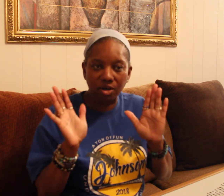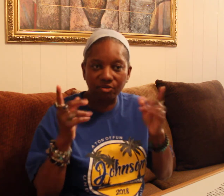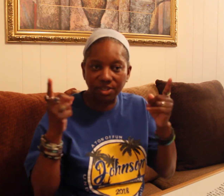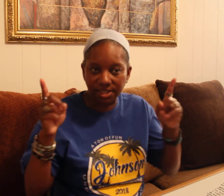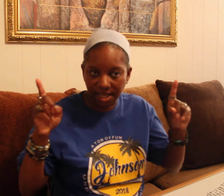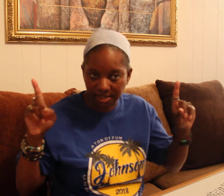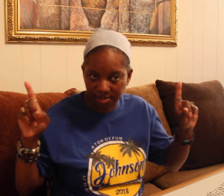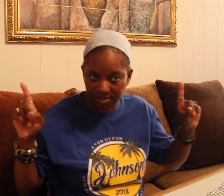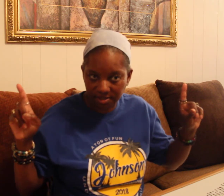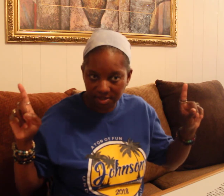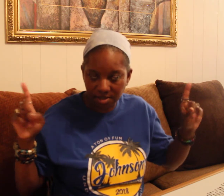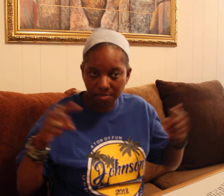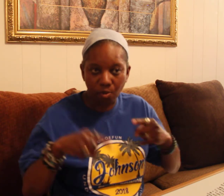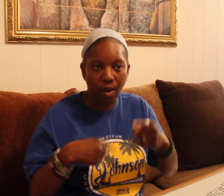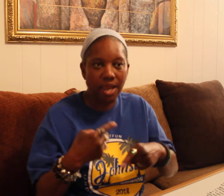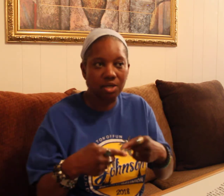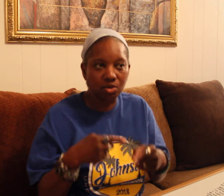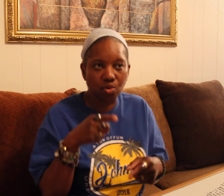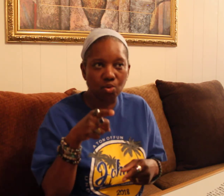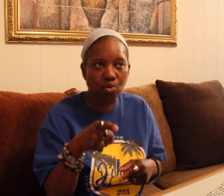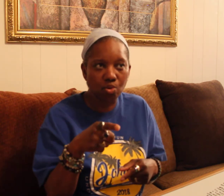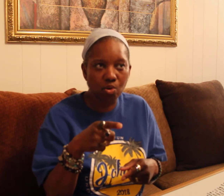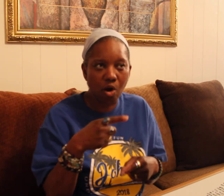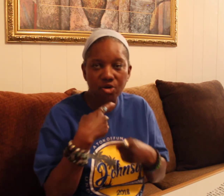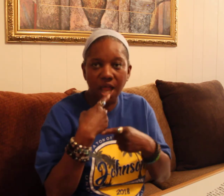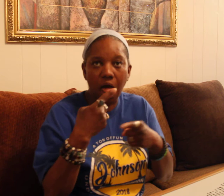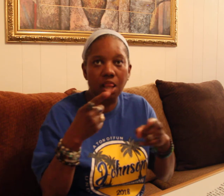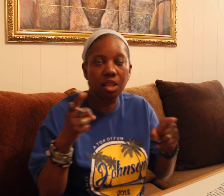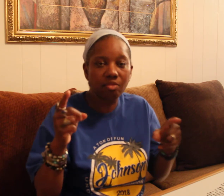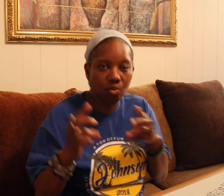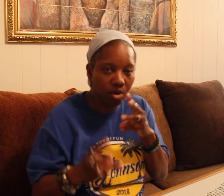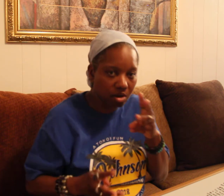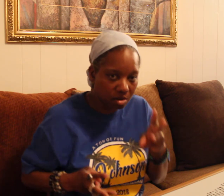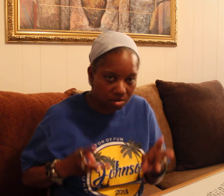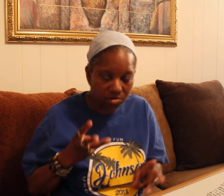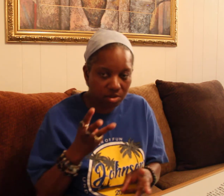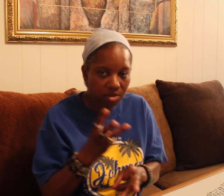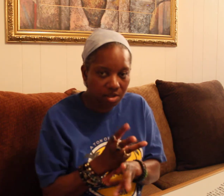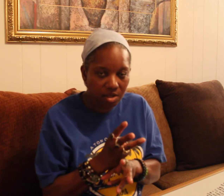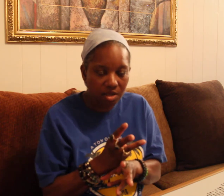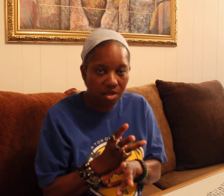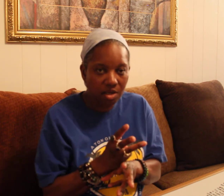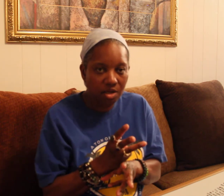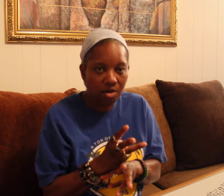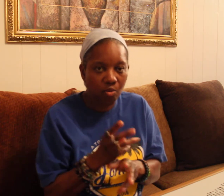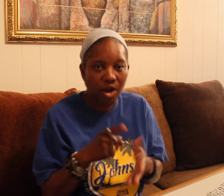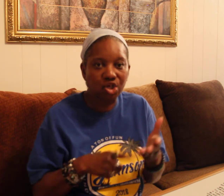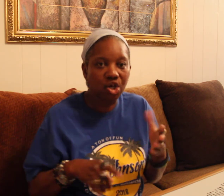wonderful success. But when you are telling the world what you're